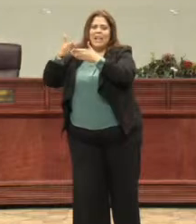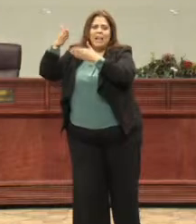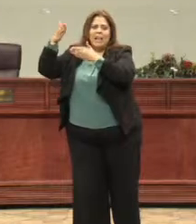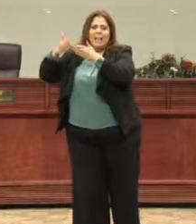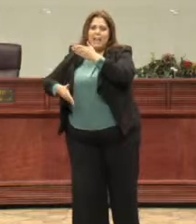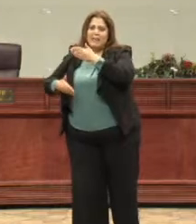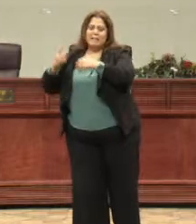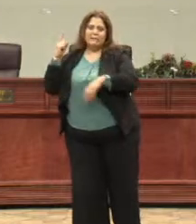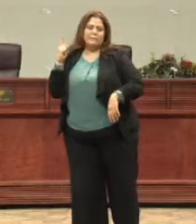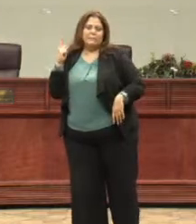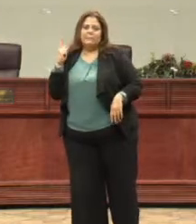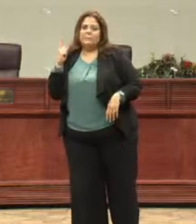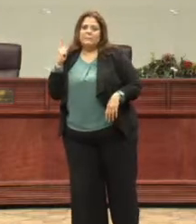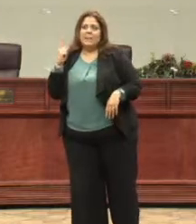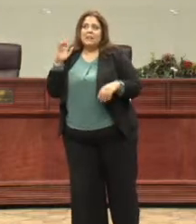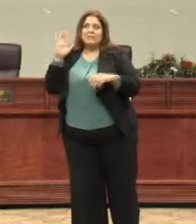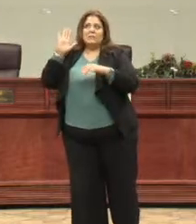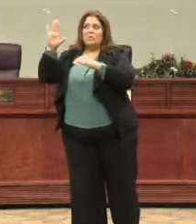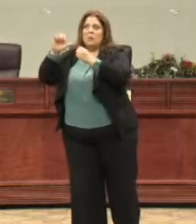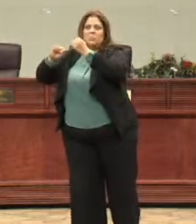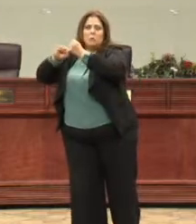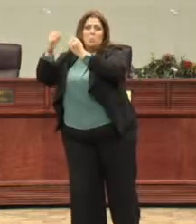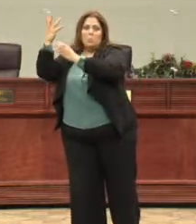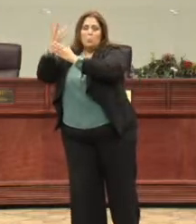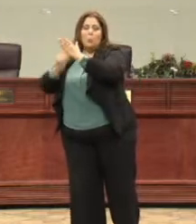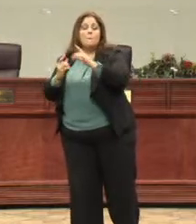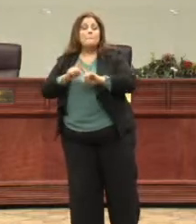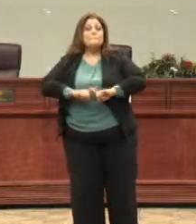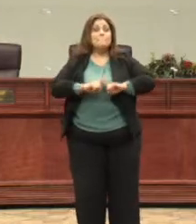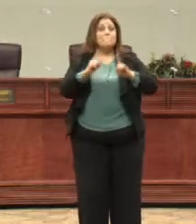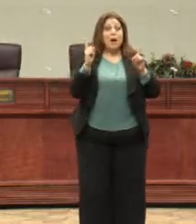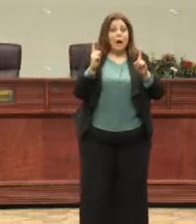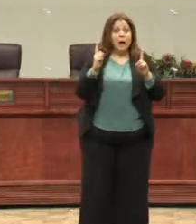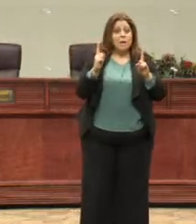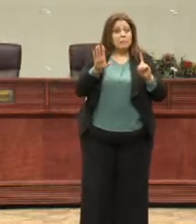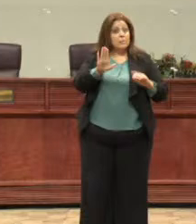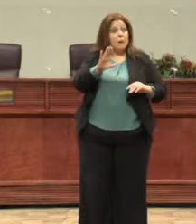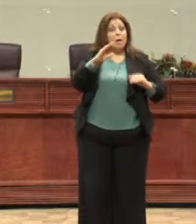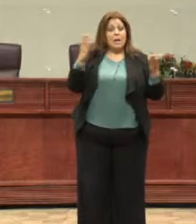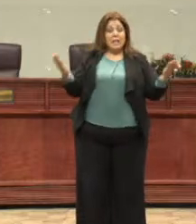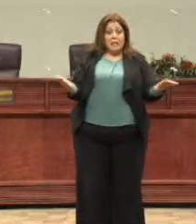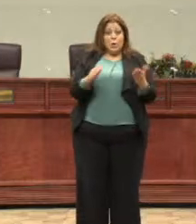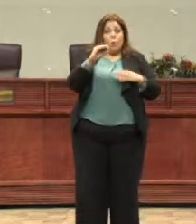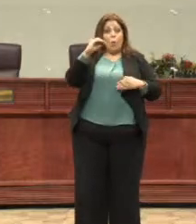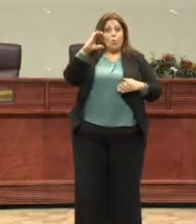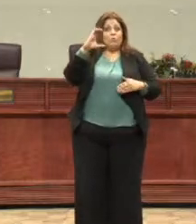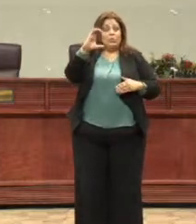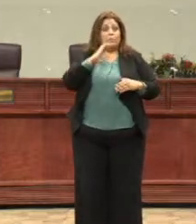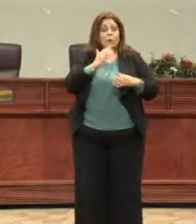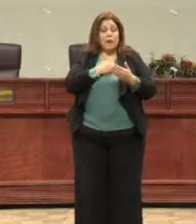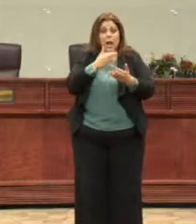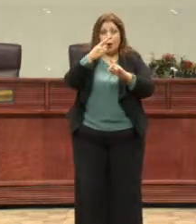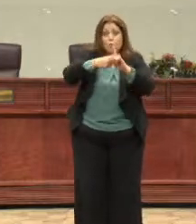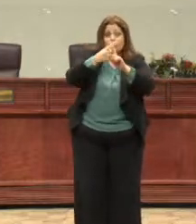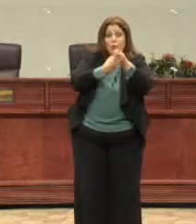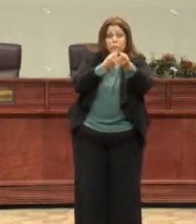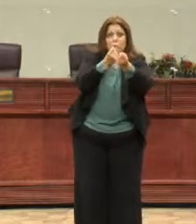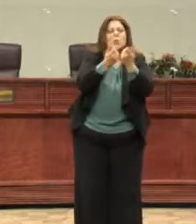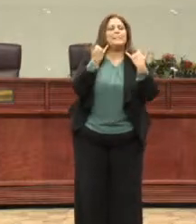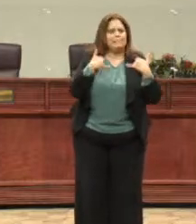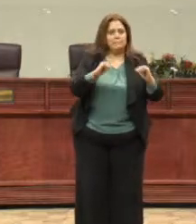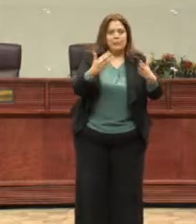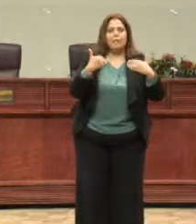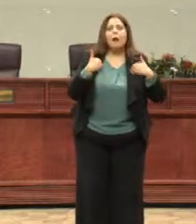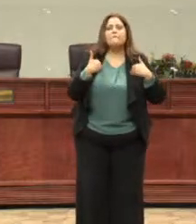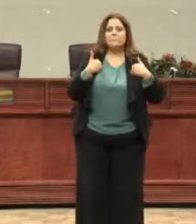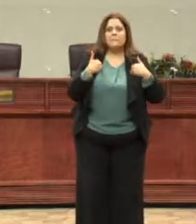County's Emergency Rental Assistance Program is still available, and for those qualified residents, there is help